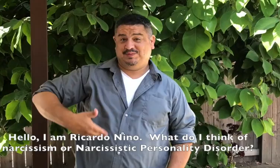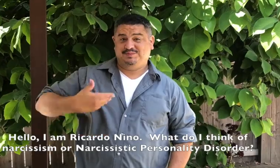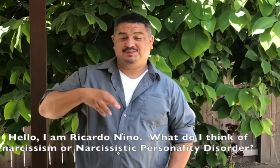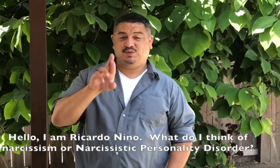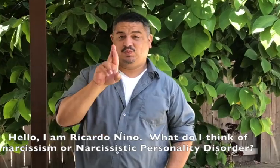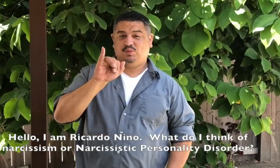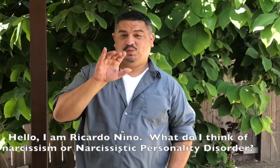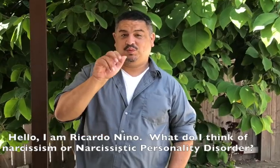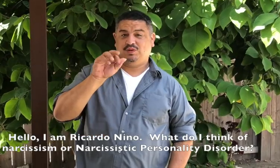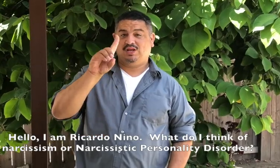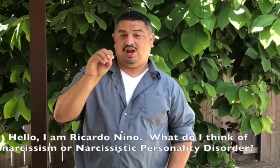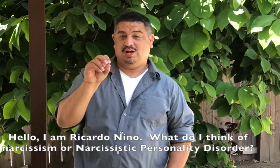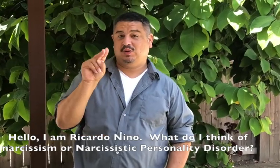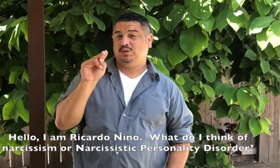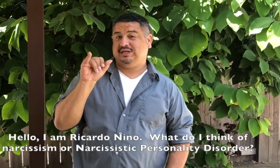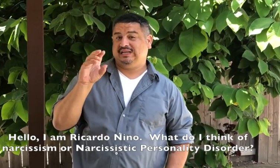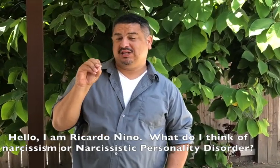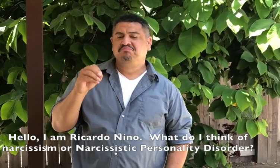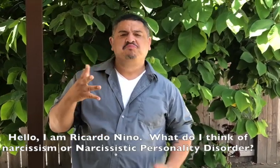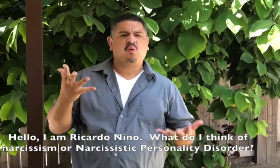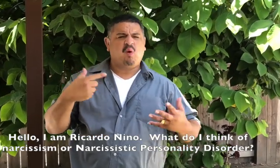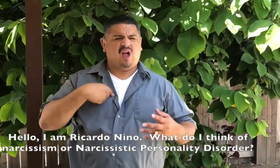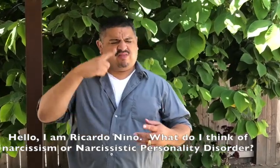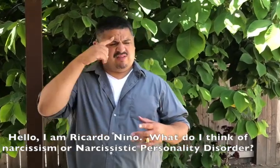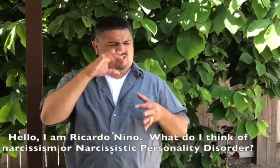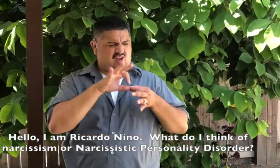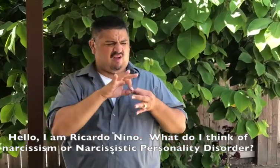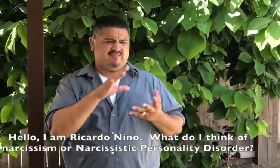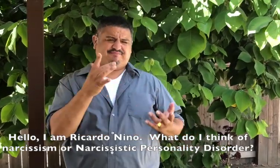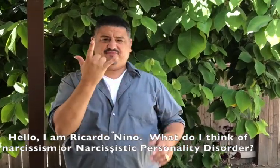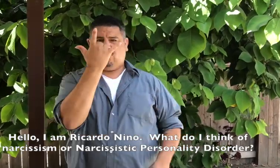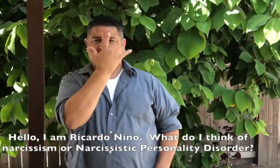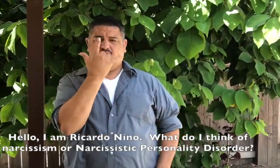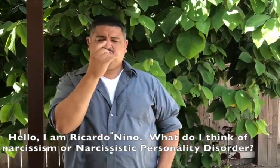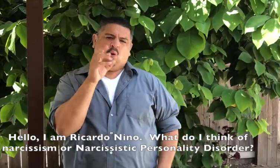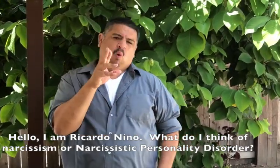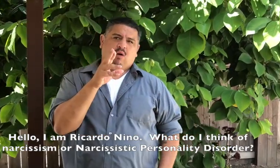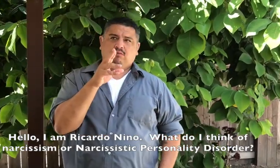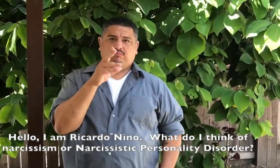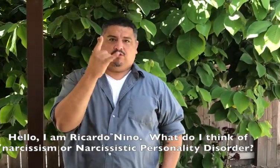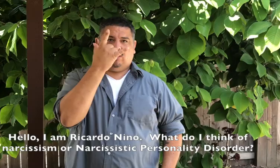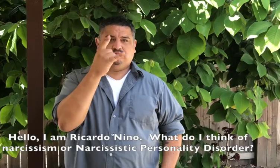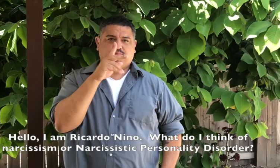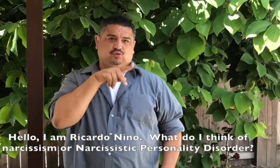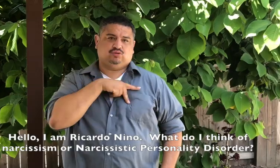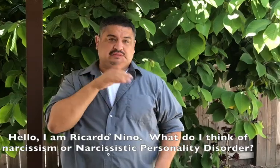Hello, I'm Ricardo Nino. And what do I think of narcissism or narcissistic personality disorder?